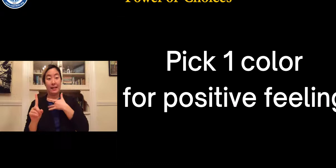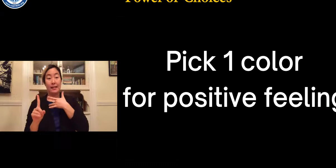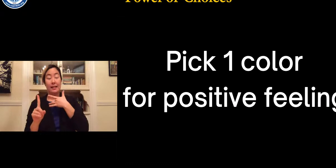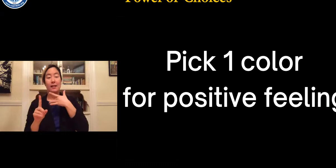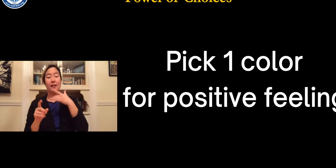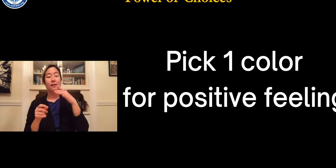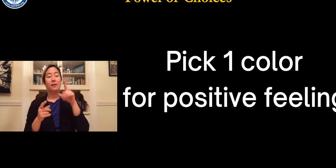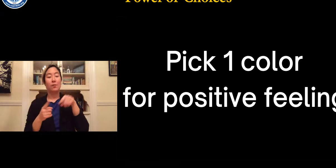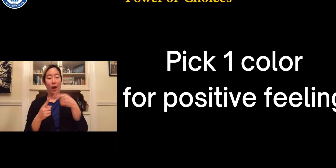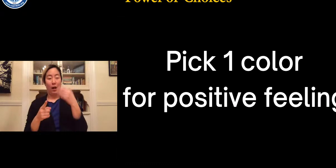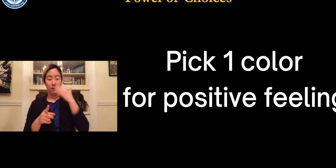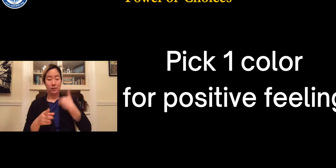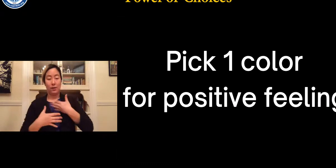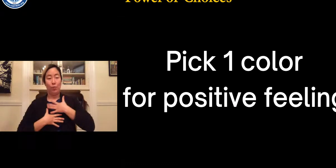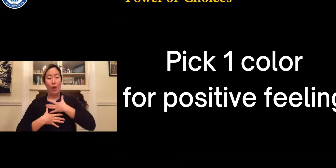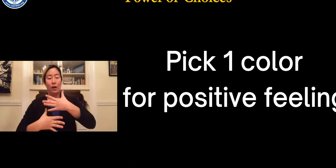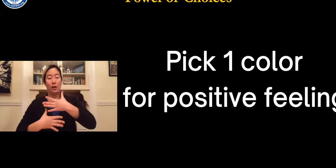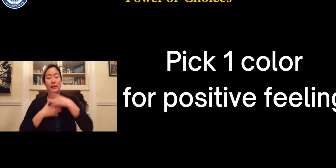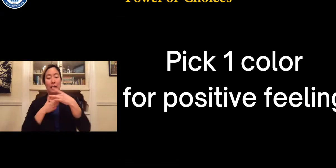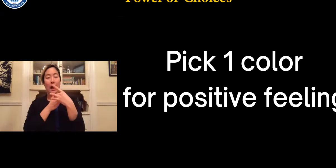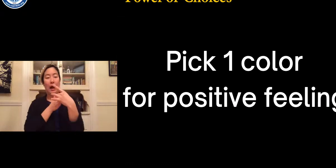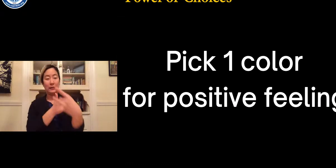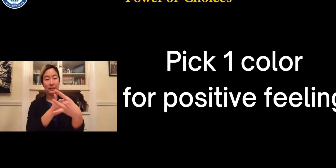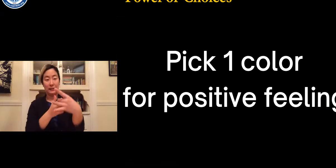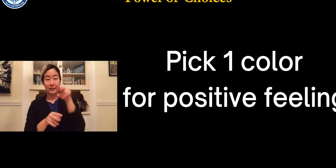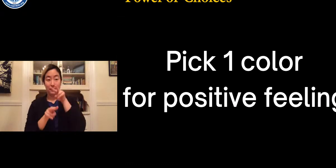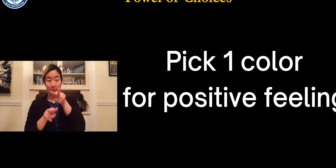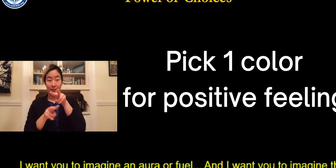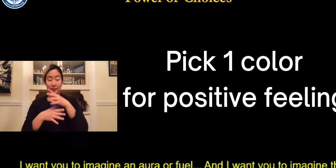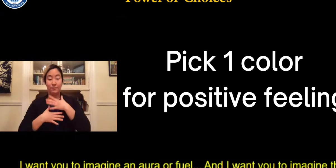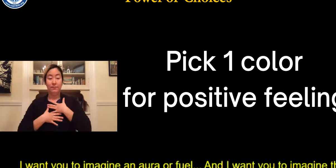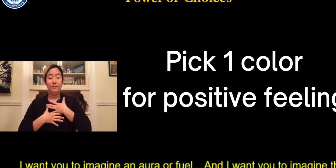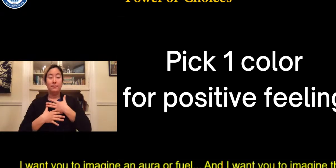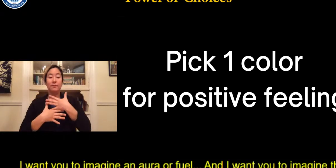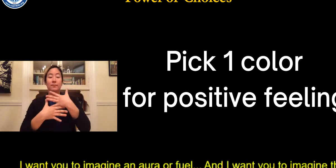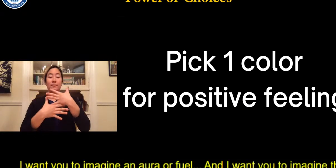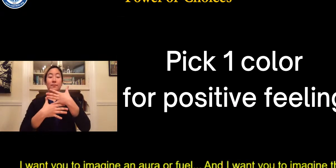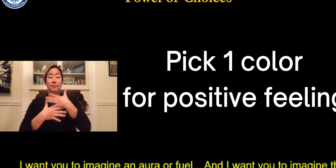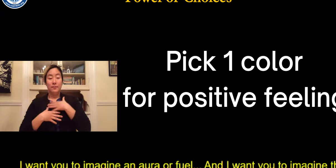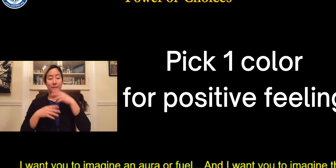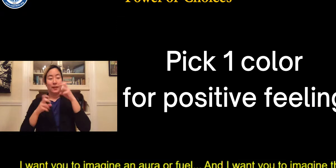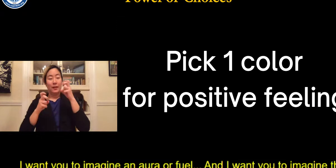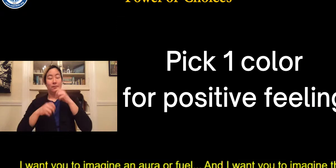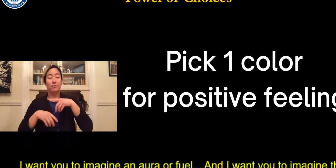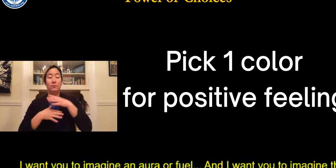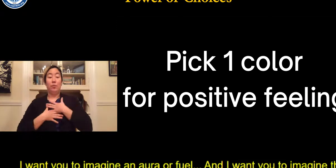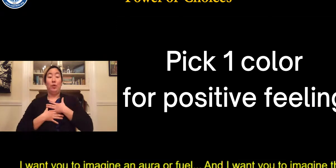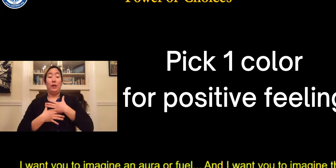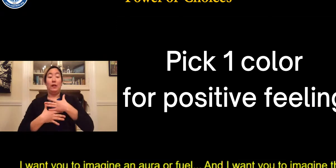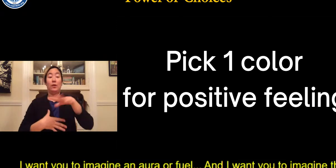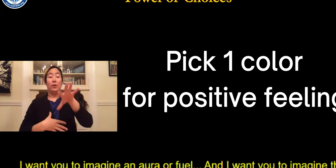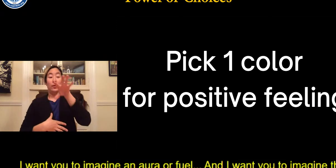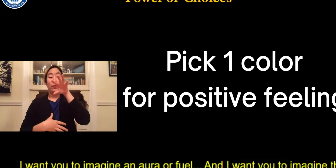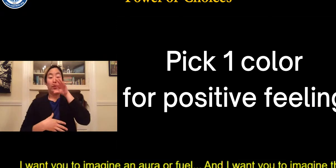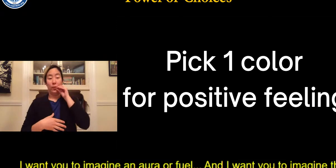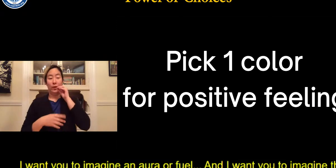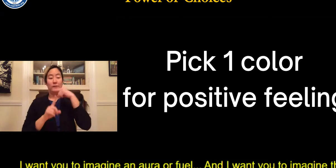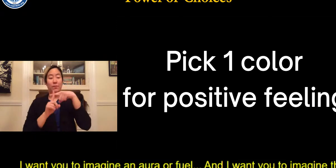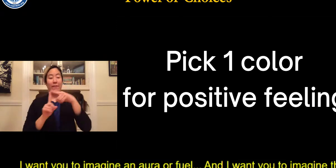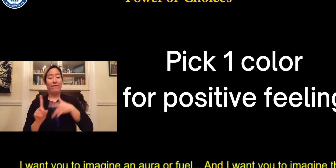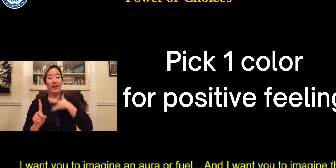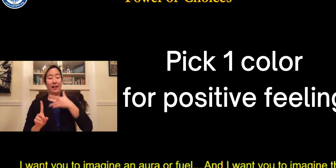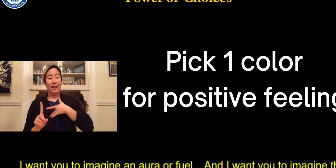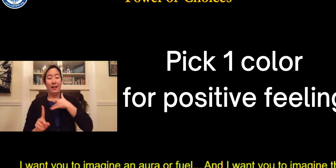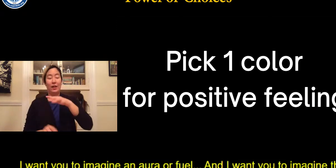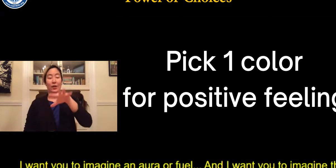red. The color has filled me completely. And so we're going to do this along with a guided